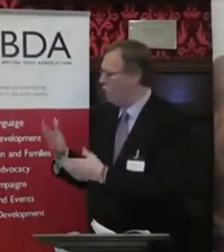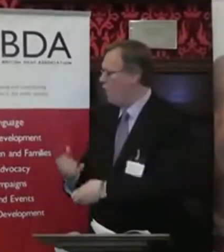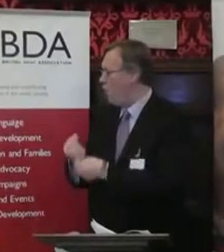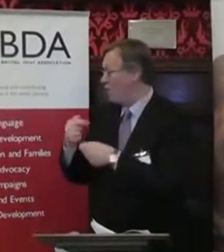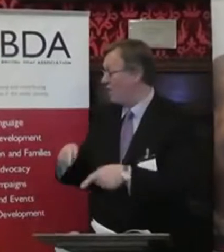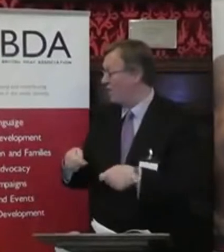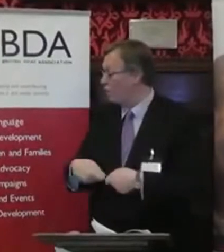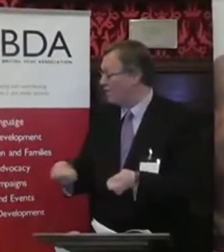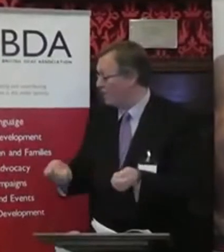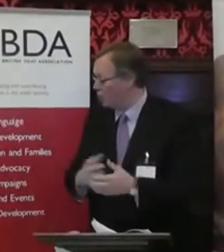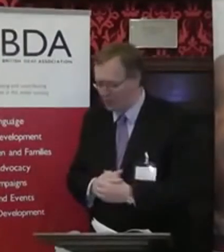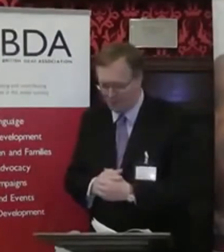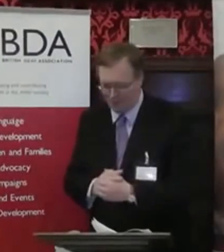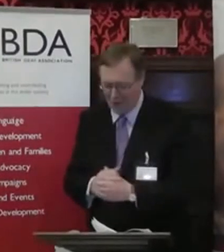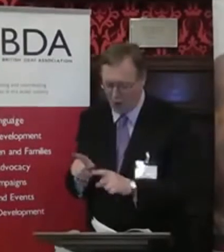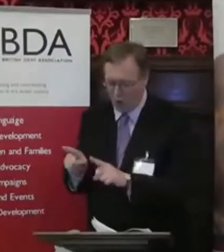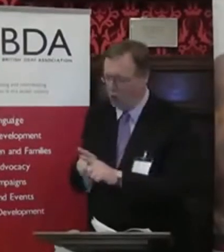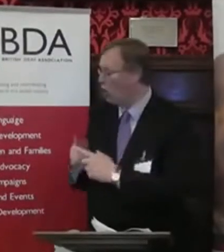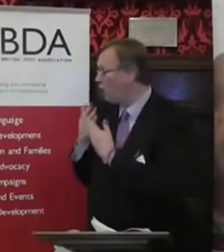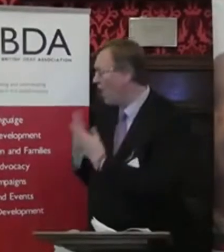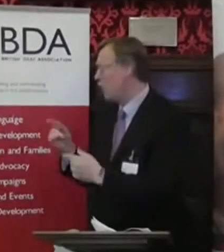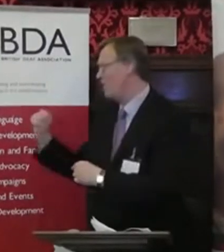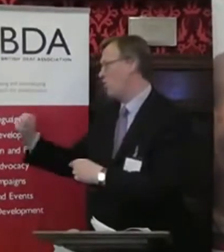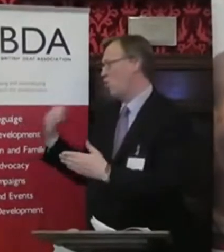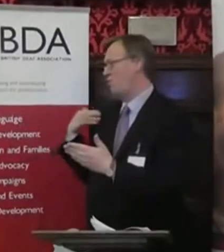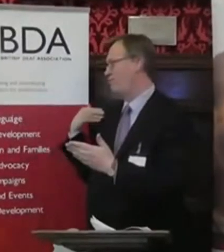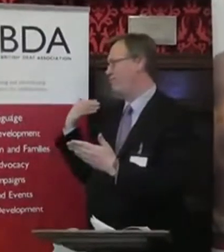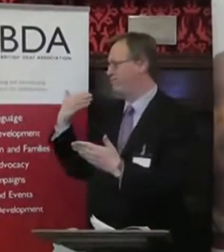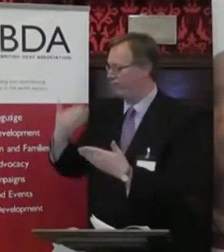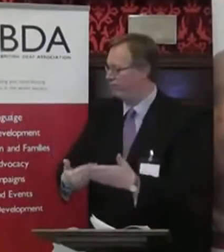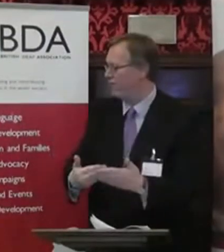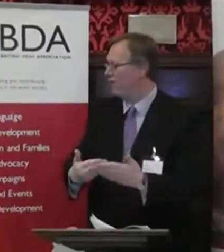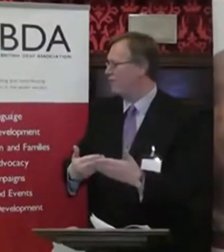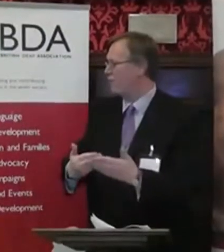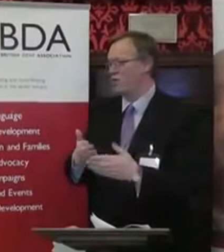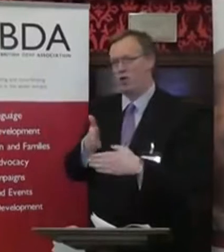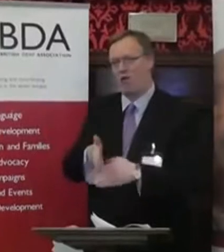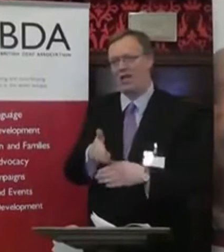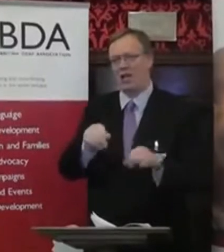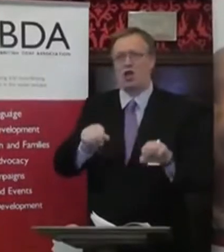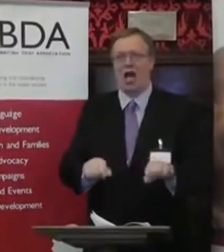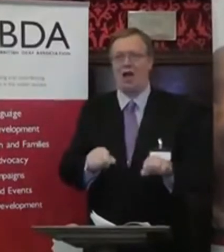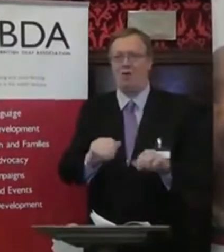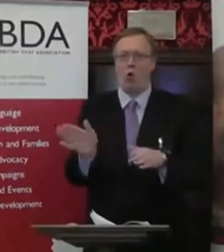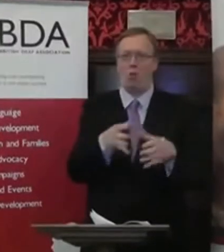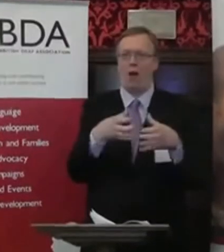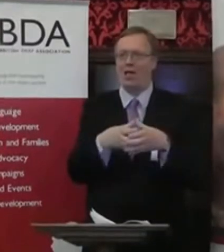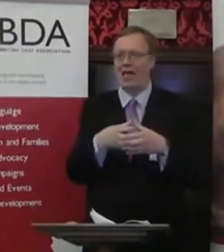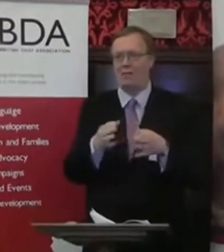are that you have all made the time to be with us today. And Sir Malcolm, a big thank you for hosting this event. Thank you